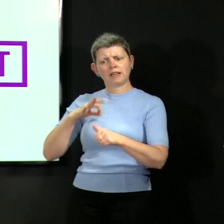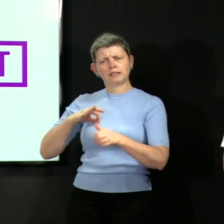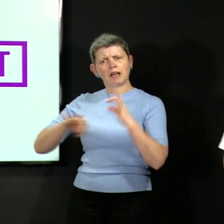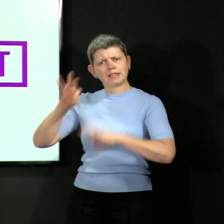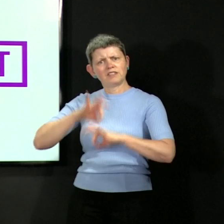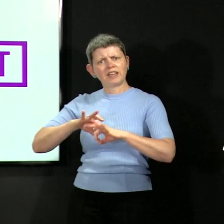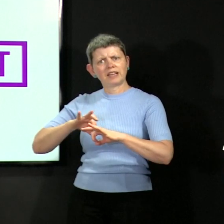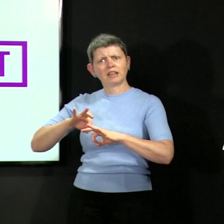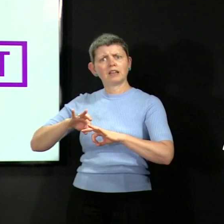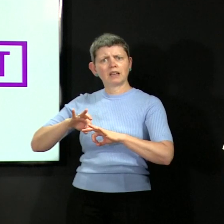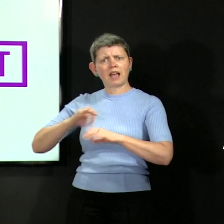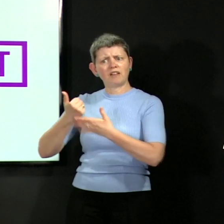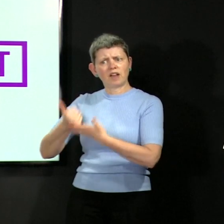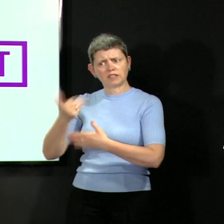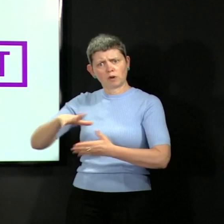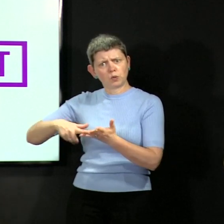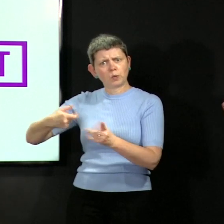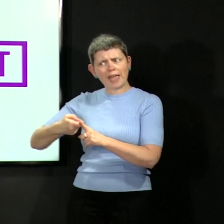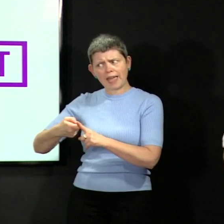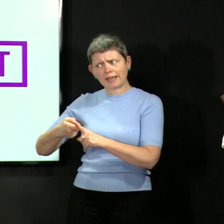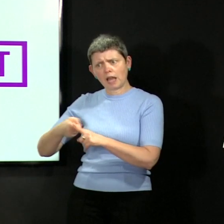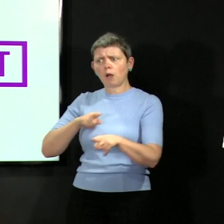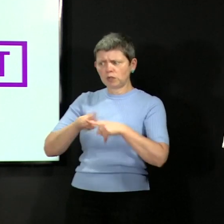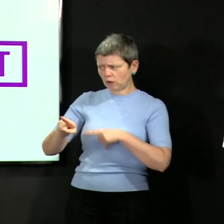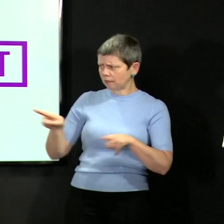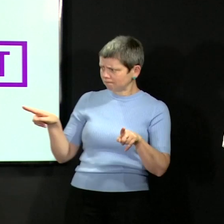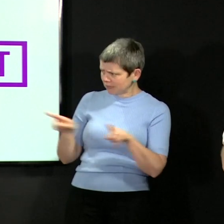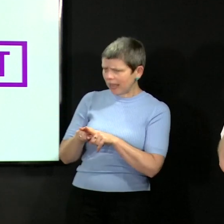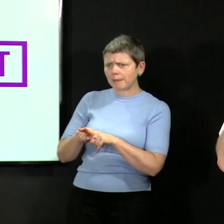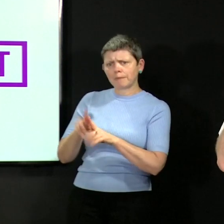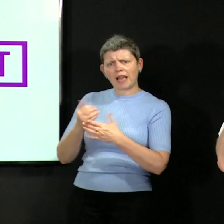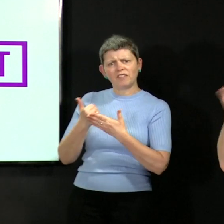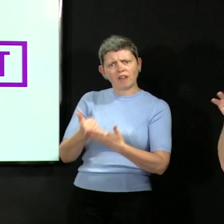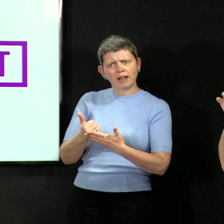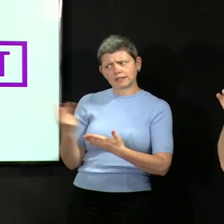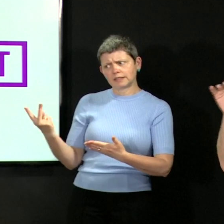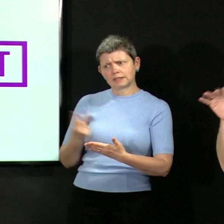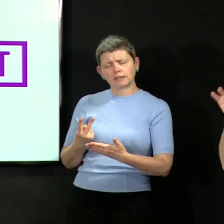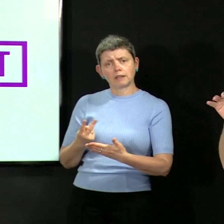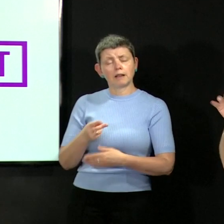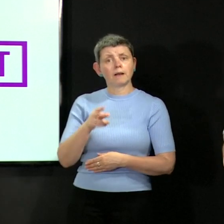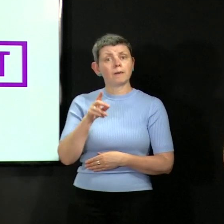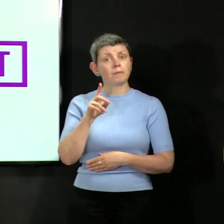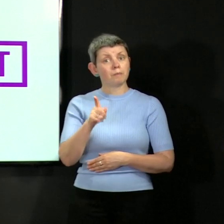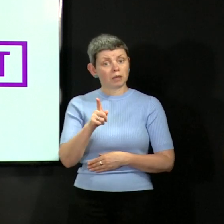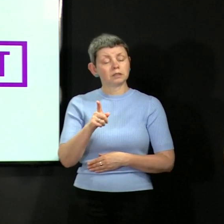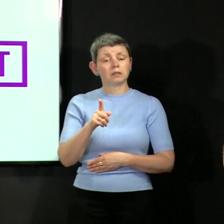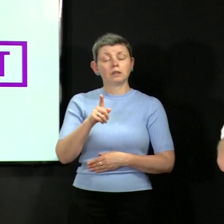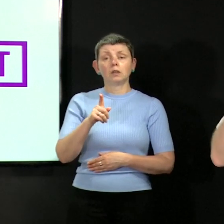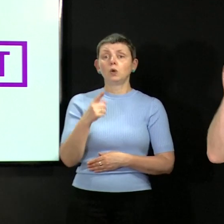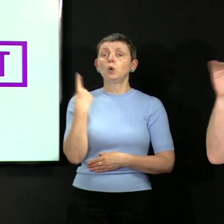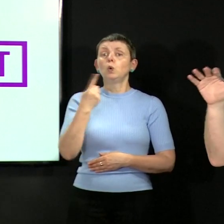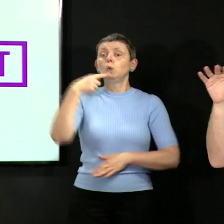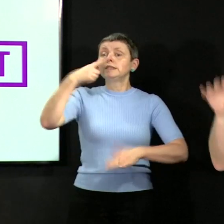tried as much as possible to have consensual clinical advice and then judgment made by decision makers, not by